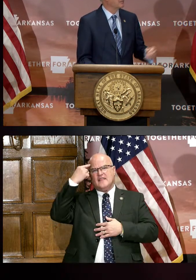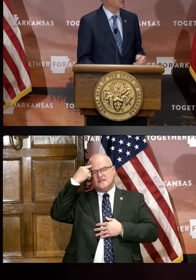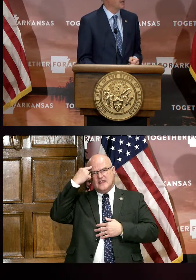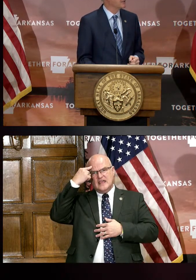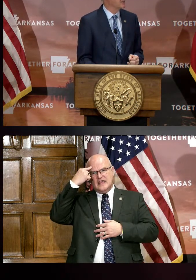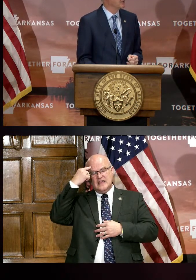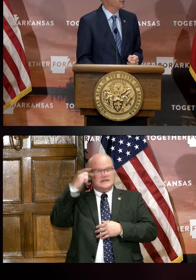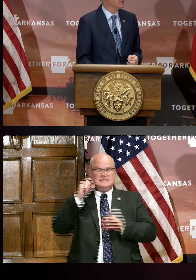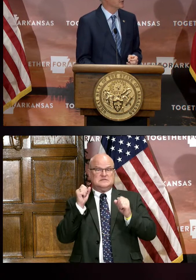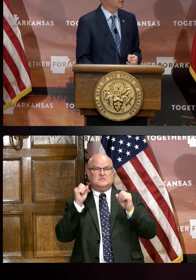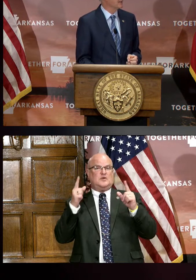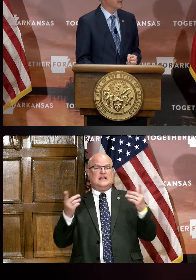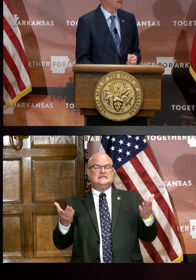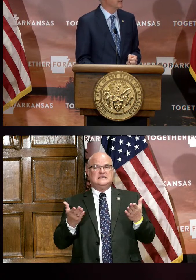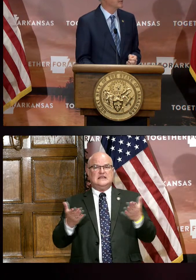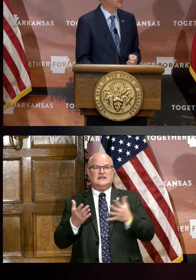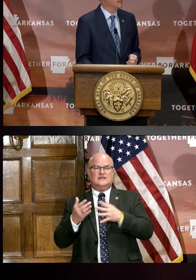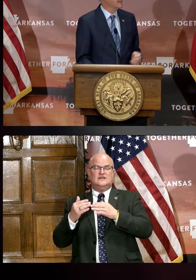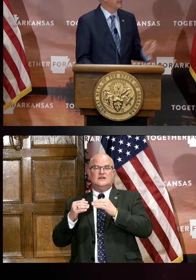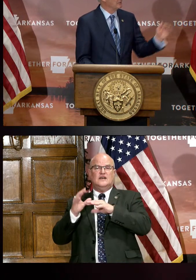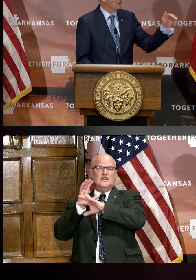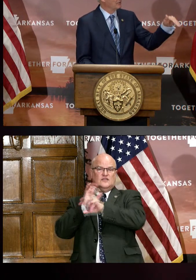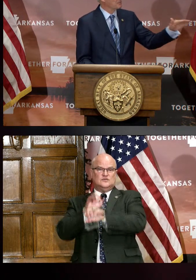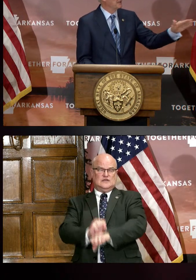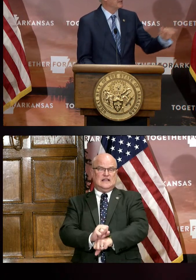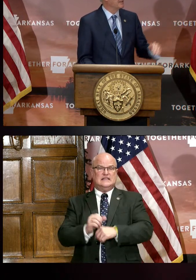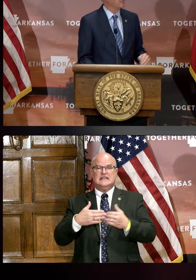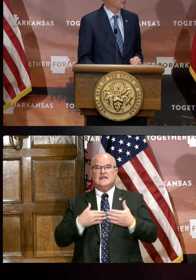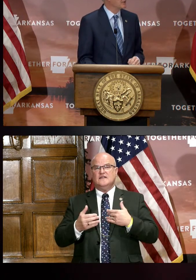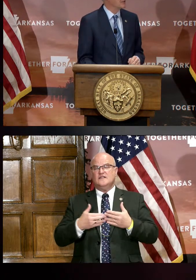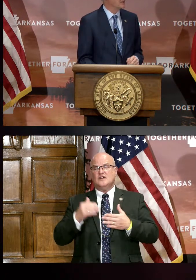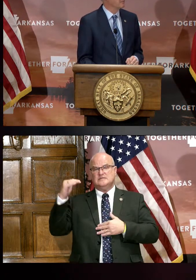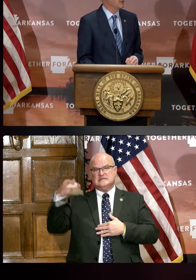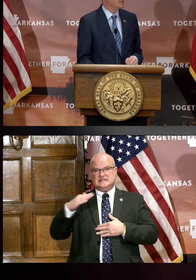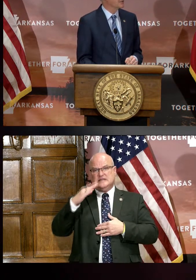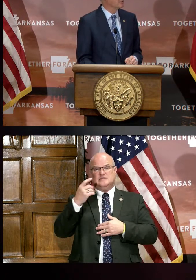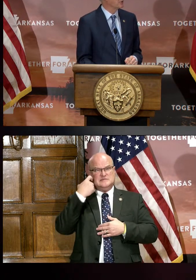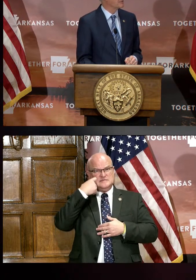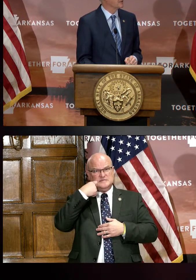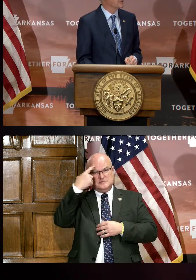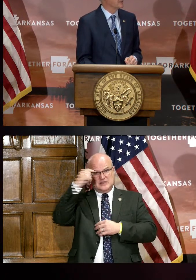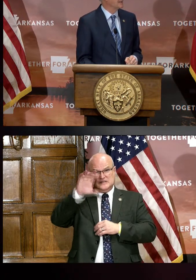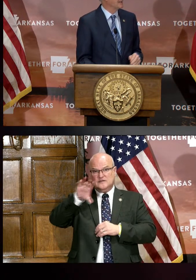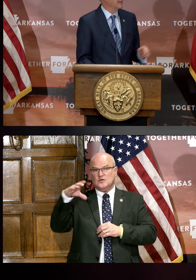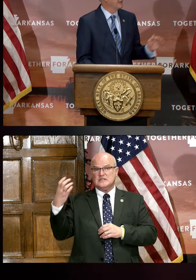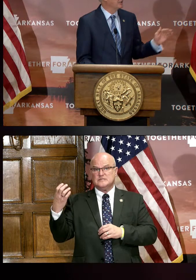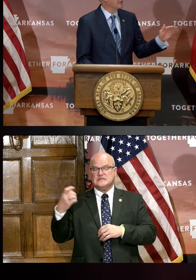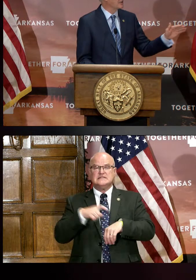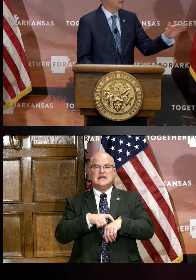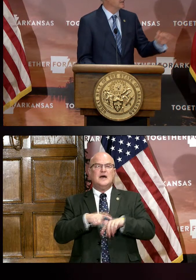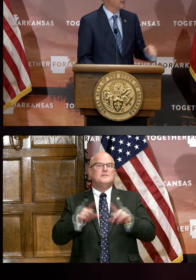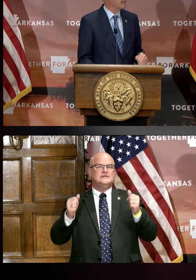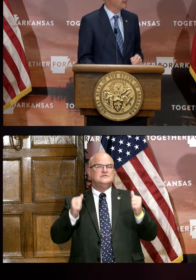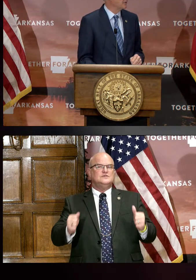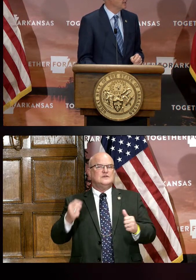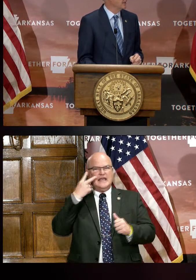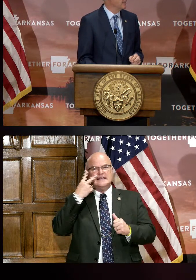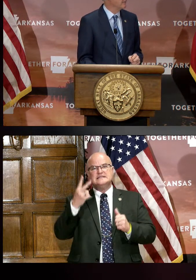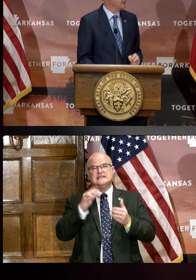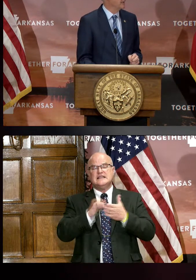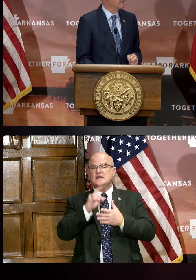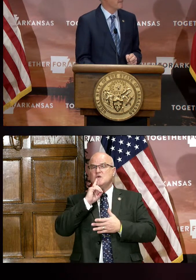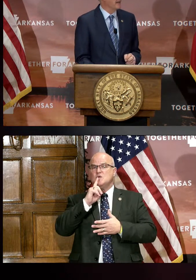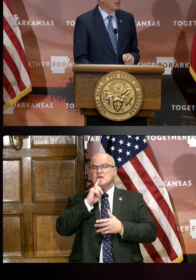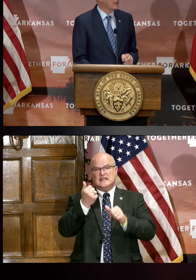not any surprise here on the trend lines, even though there's been a dip recently because of Christmas, you can see that really